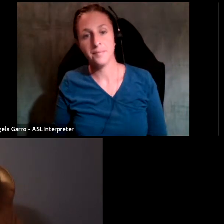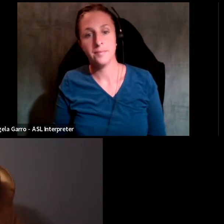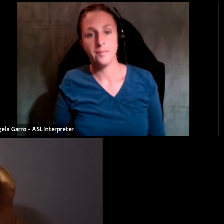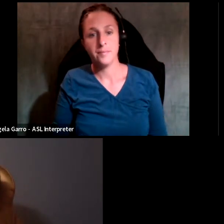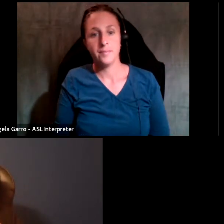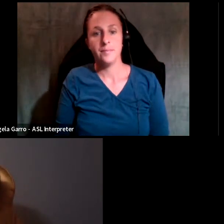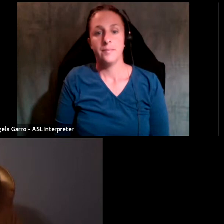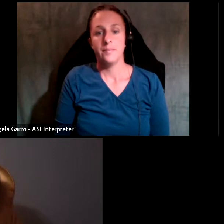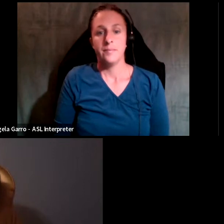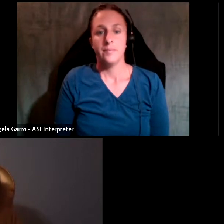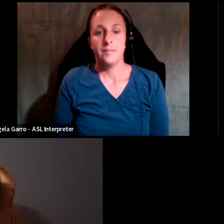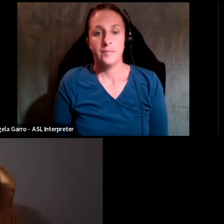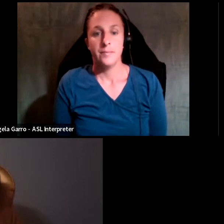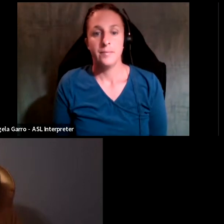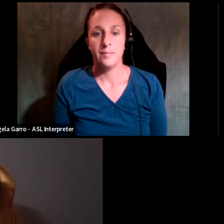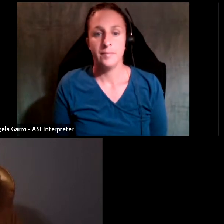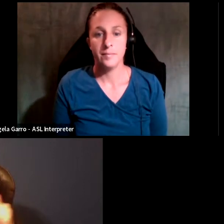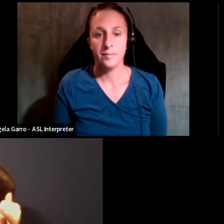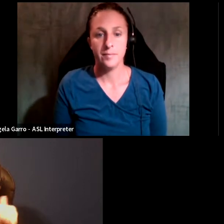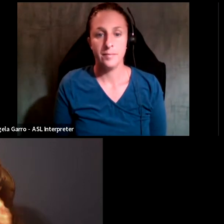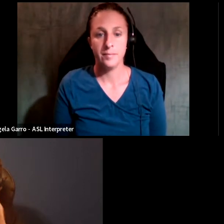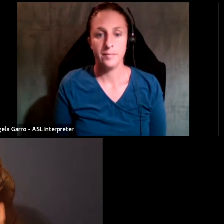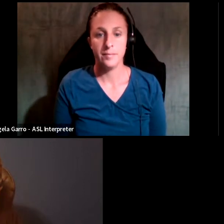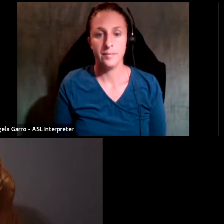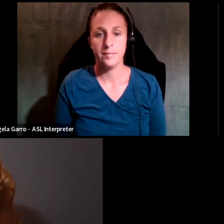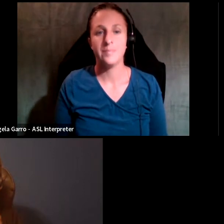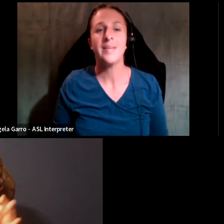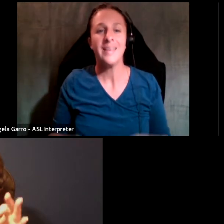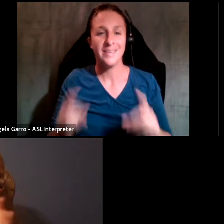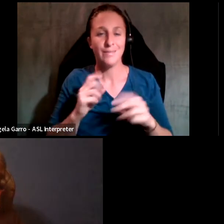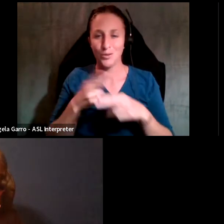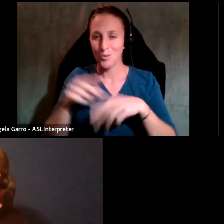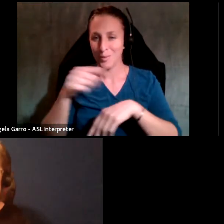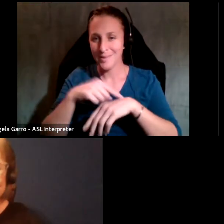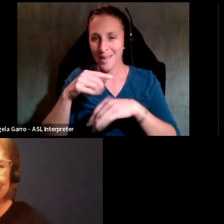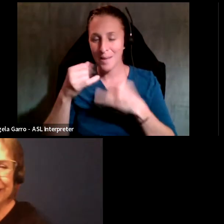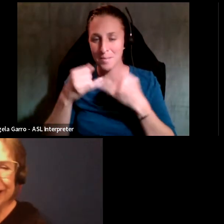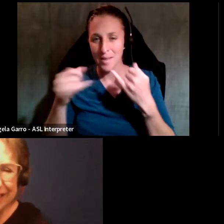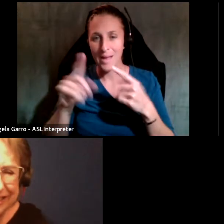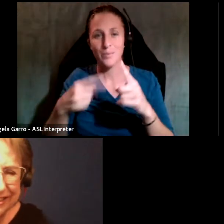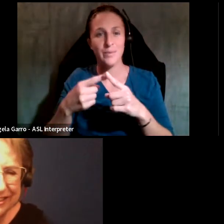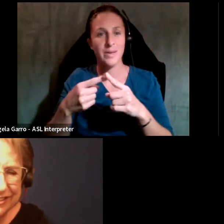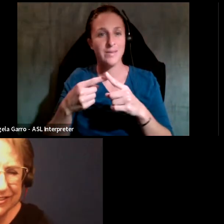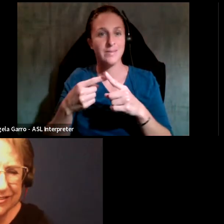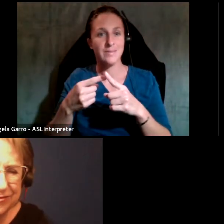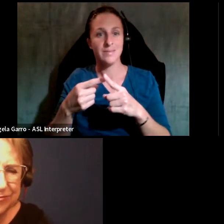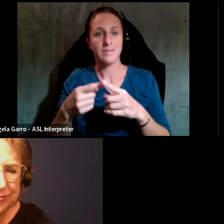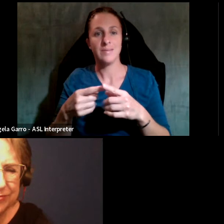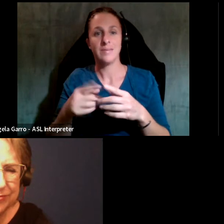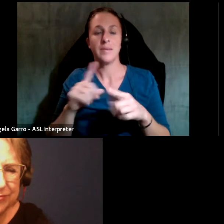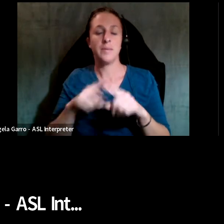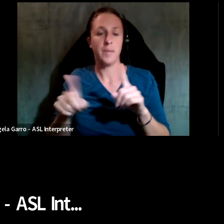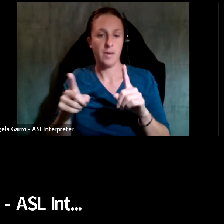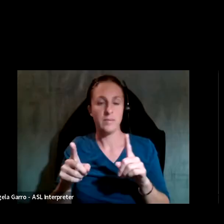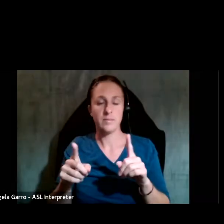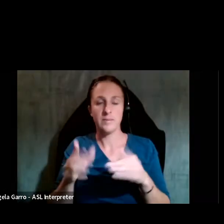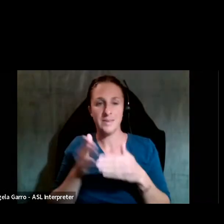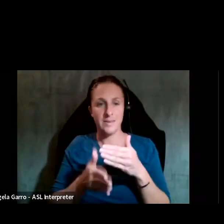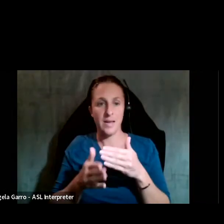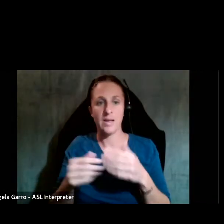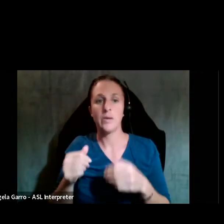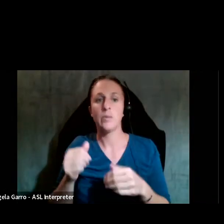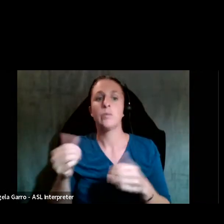They gave us a very short timeline to get this done, but we reached out and that's fine. So tonight we're asking that the board approves